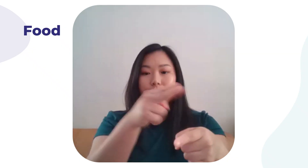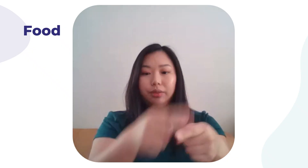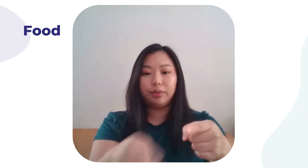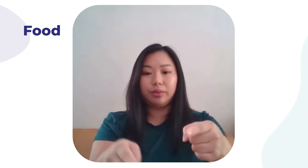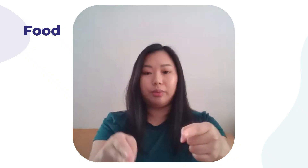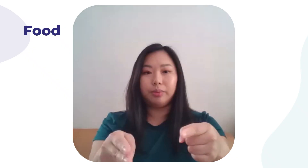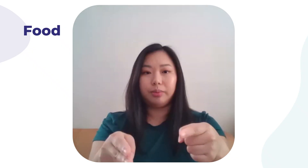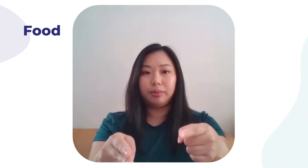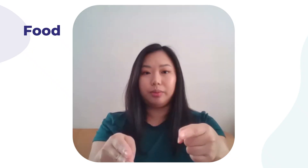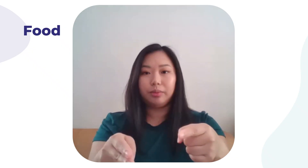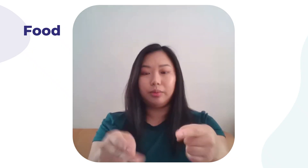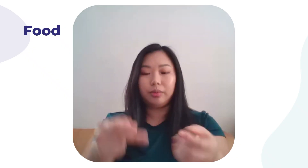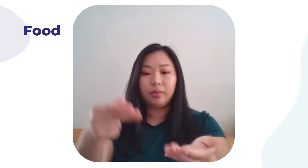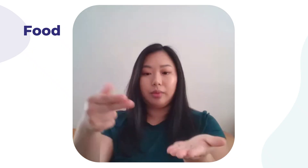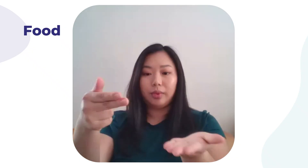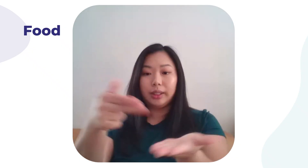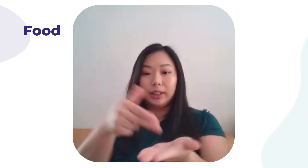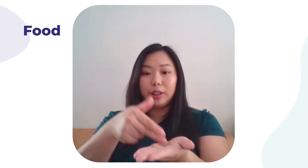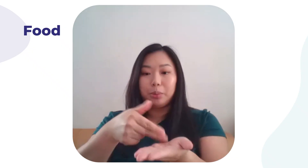Knife.